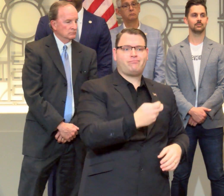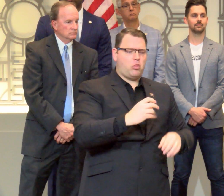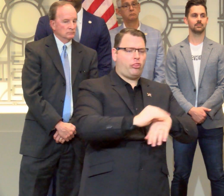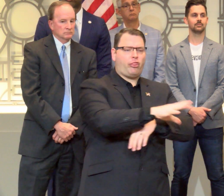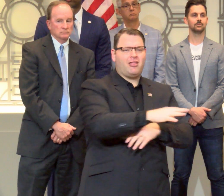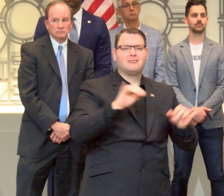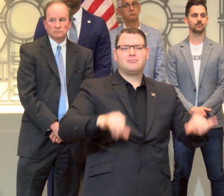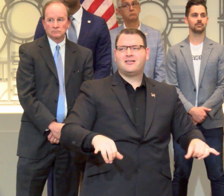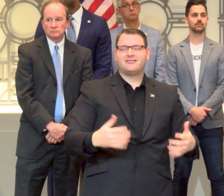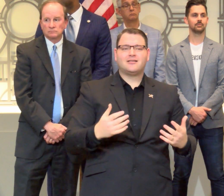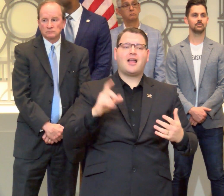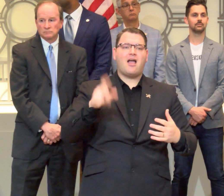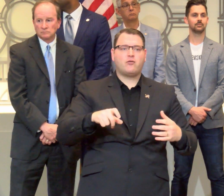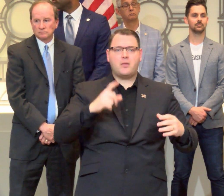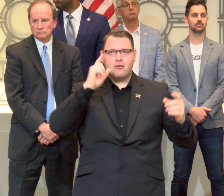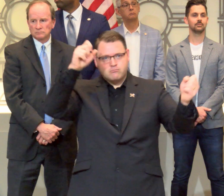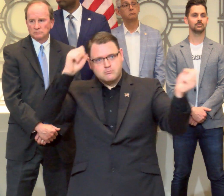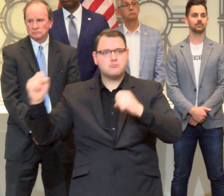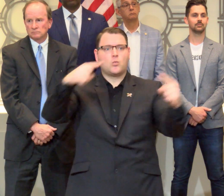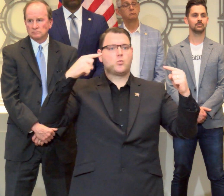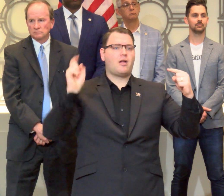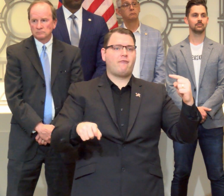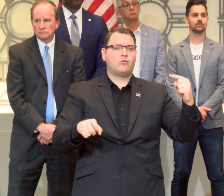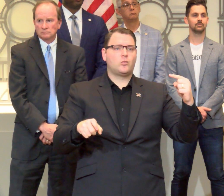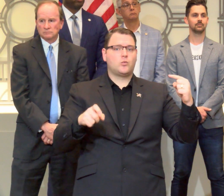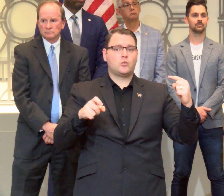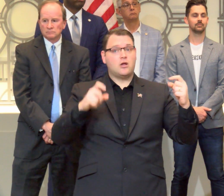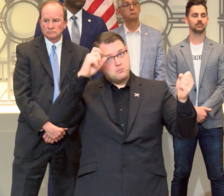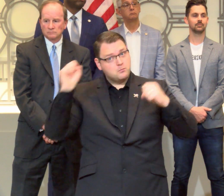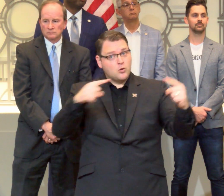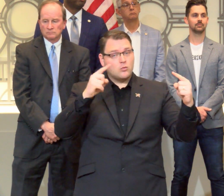and impactful. And so now the same sort of guidelines,